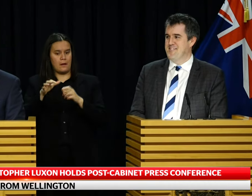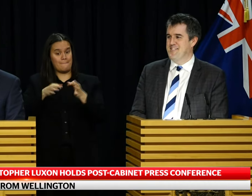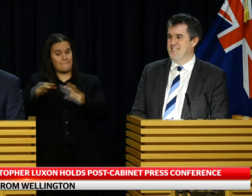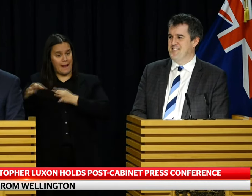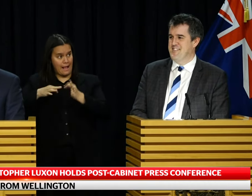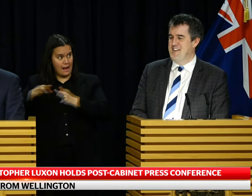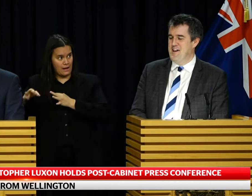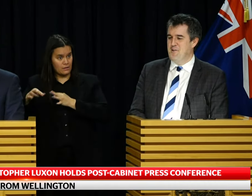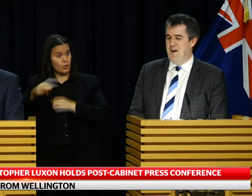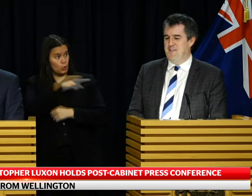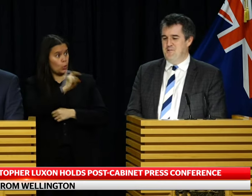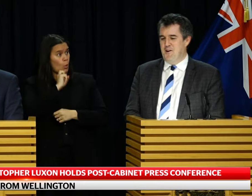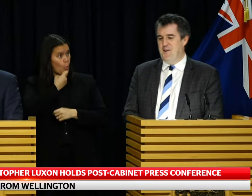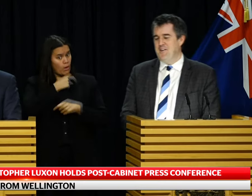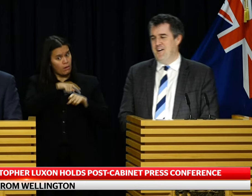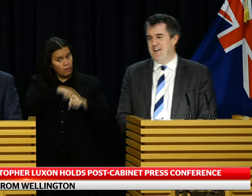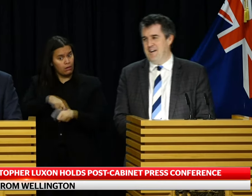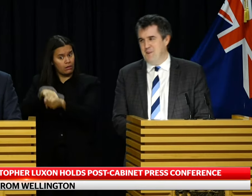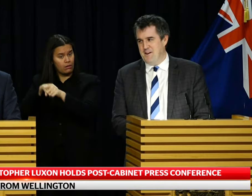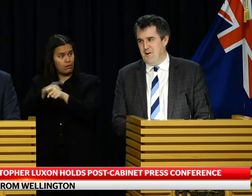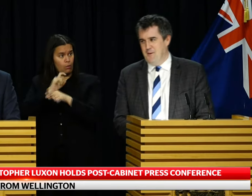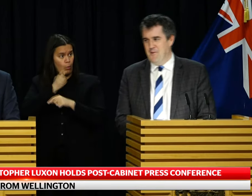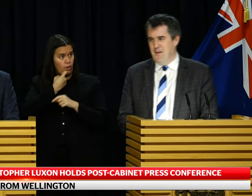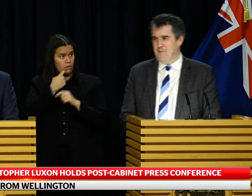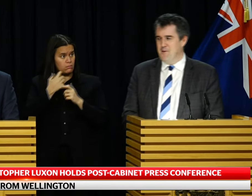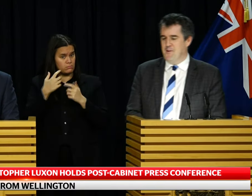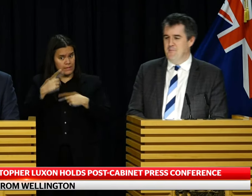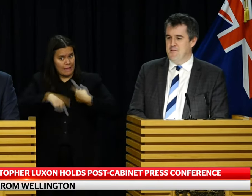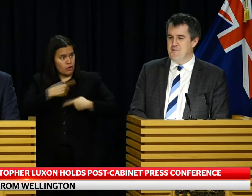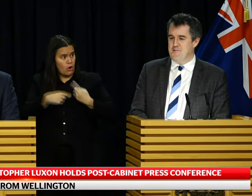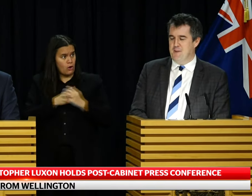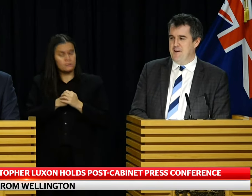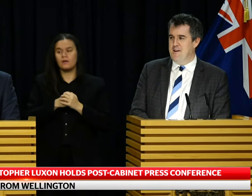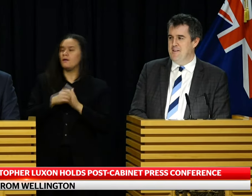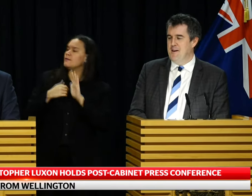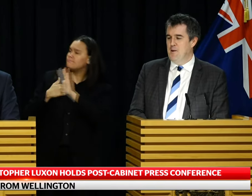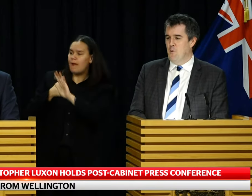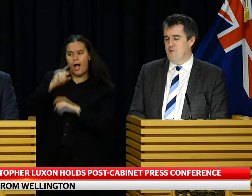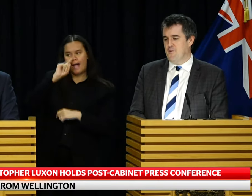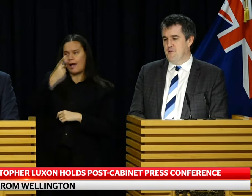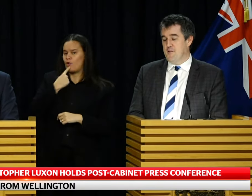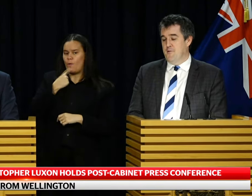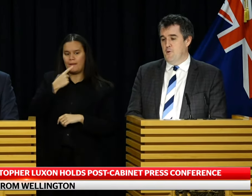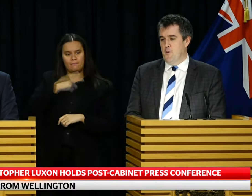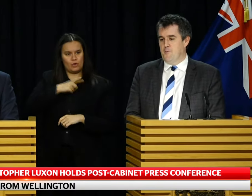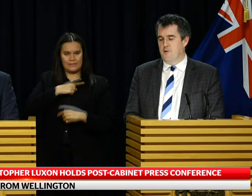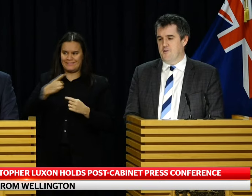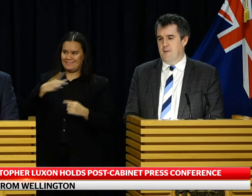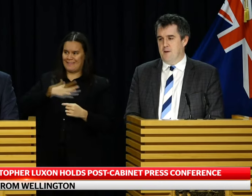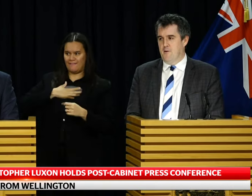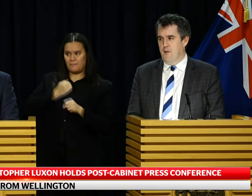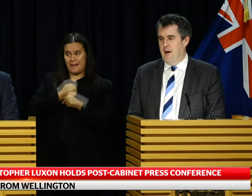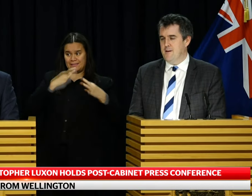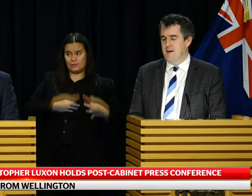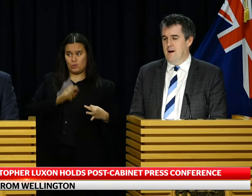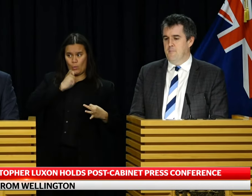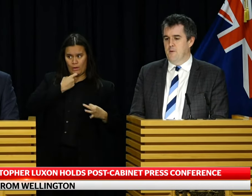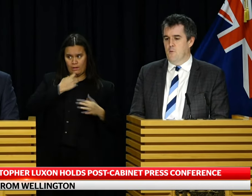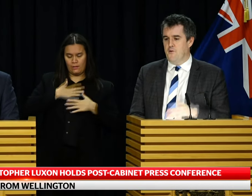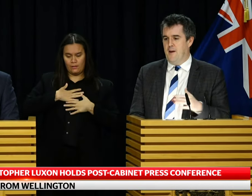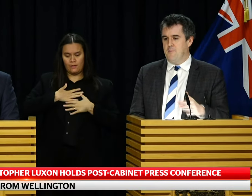the city upzoned? Well, as you know, I can't make a comment on that because I'm the decision maker. What's just to give you a little process update on